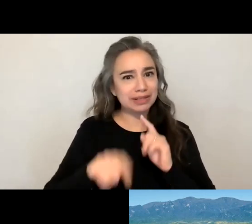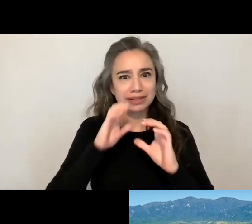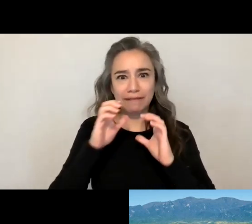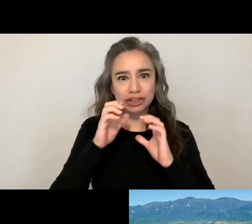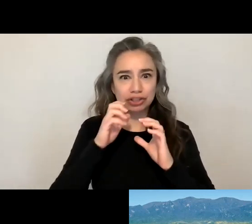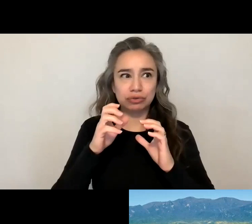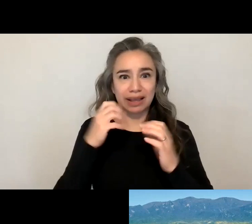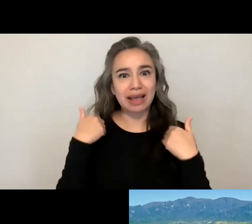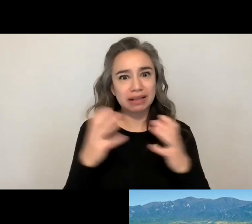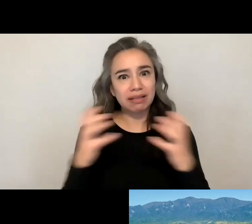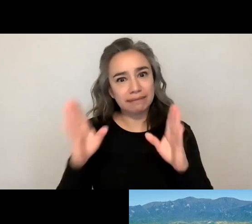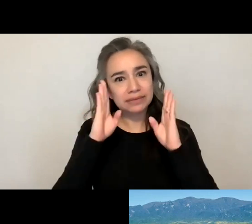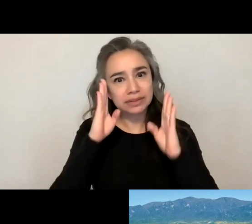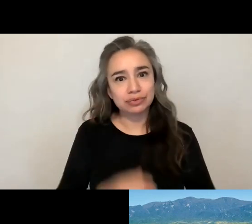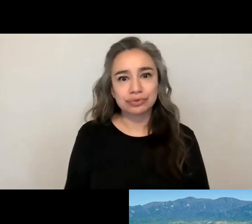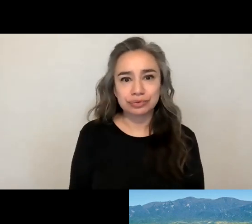attention.